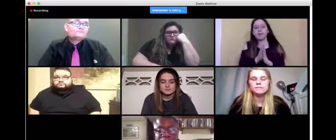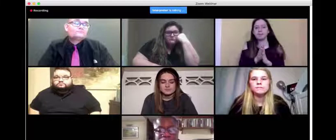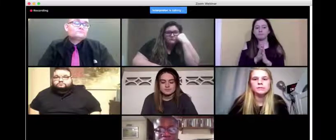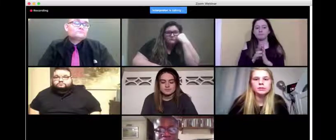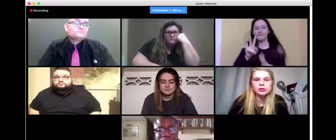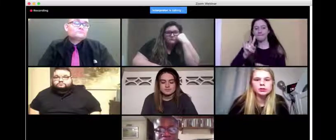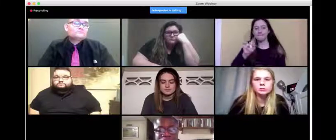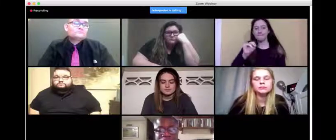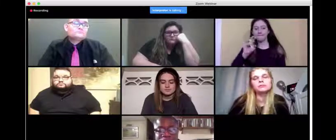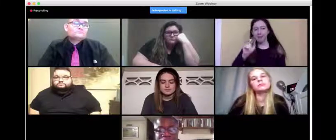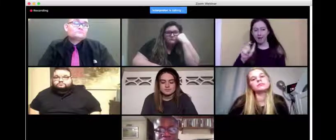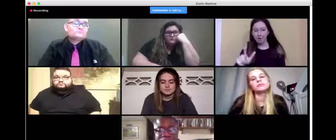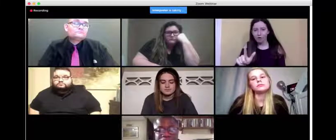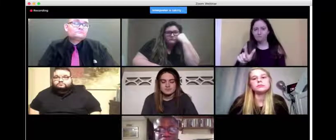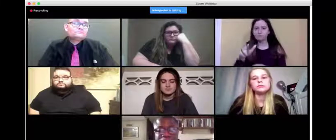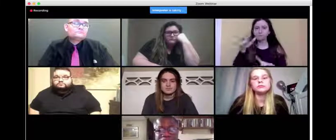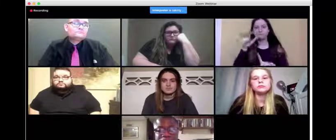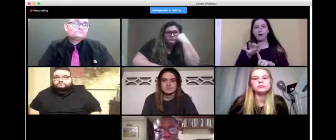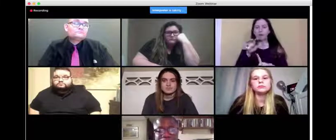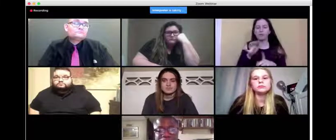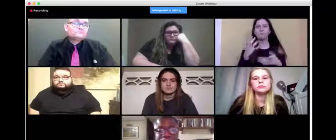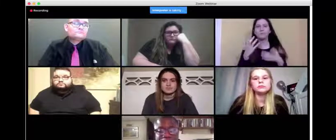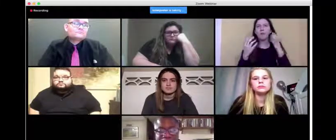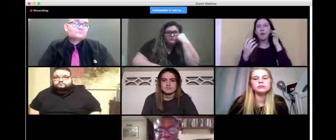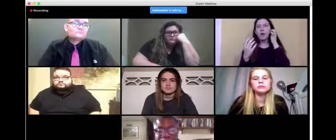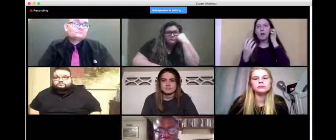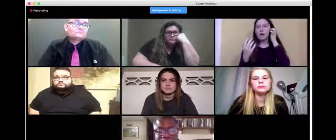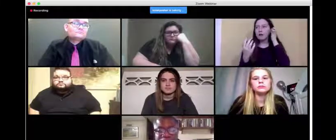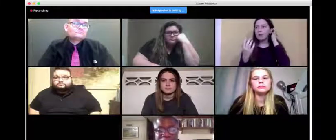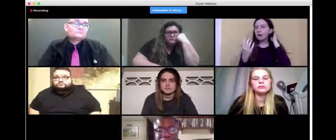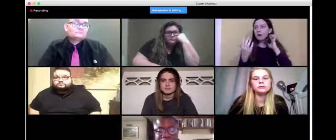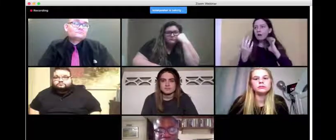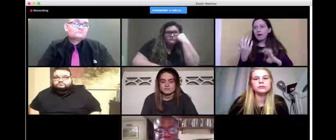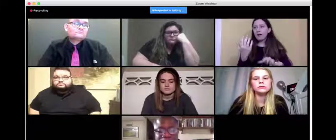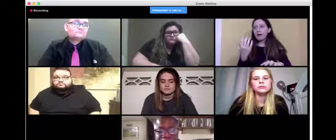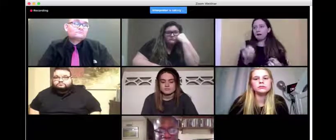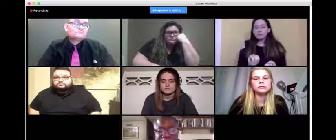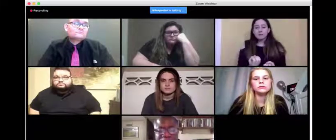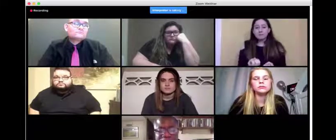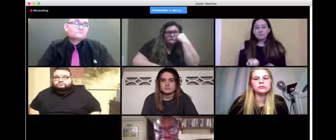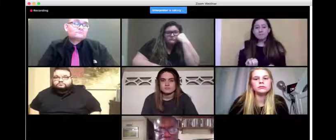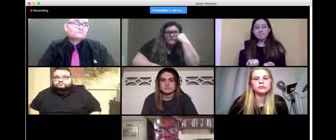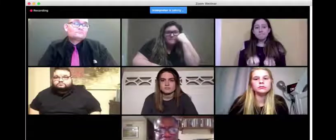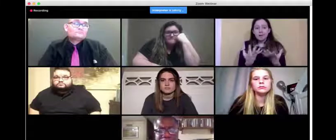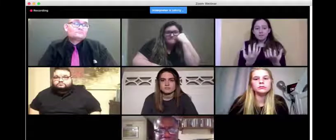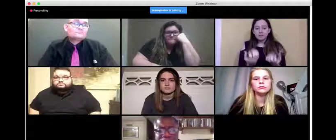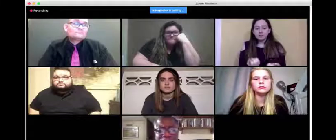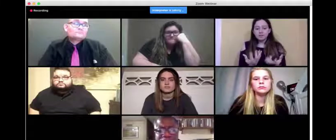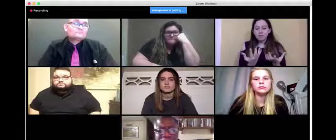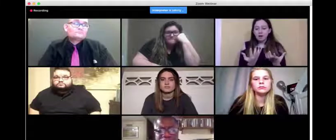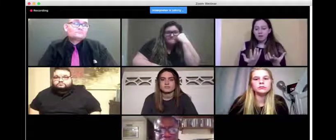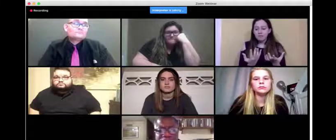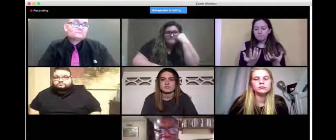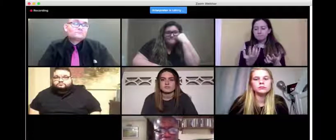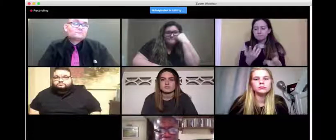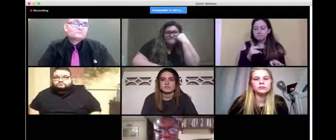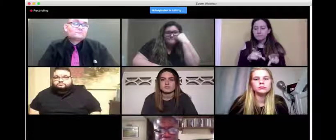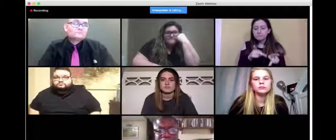Many people who wanted to interview me for different